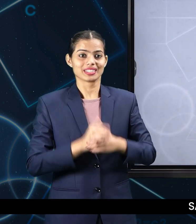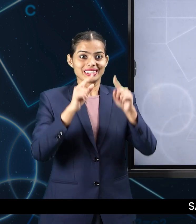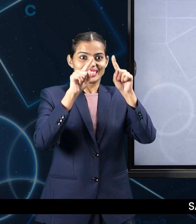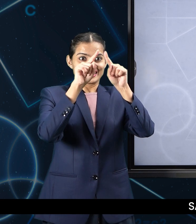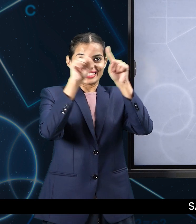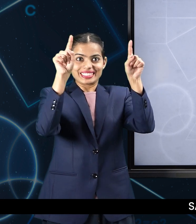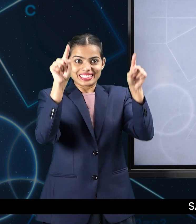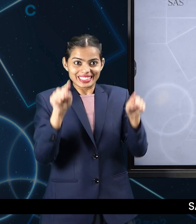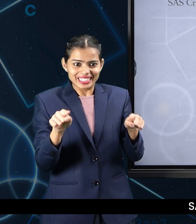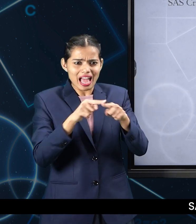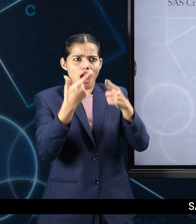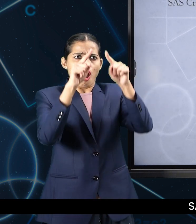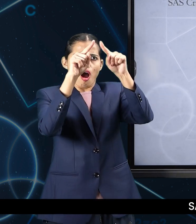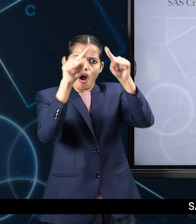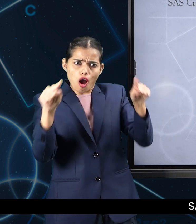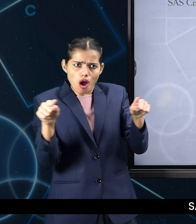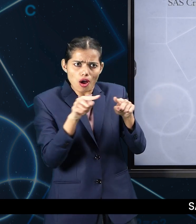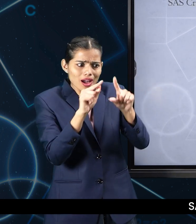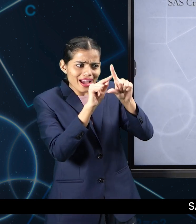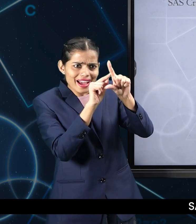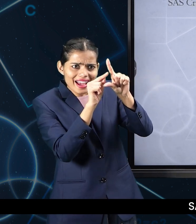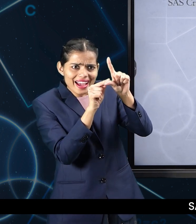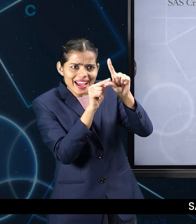Side-angle-side criterion of similarity.